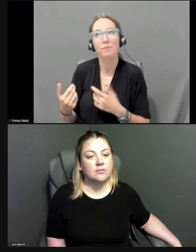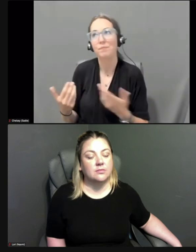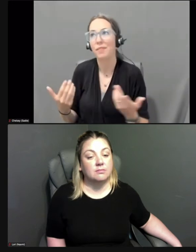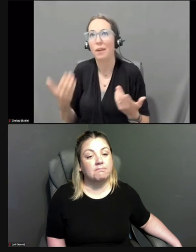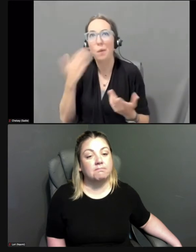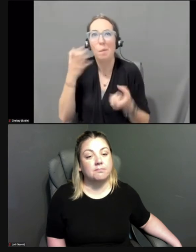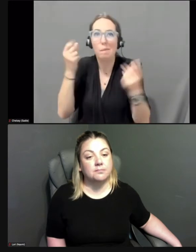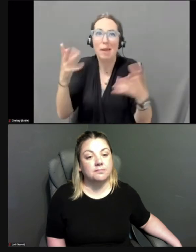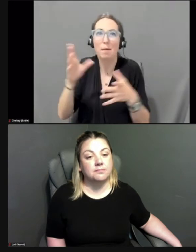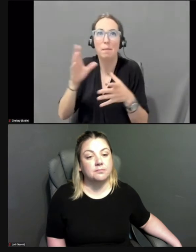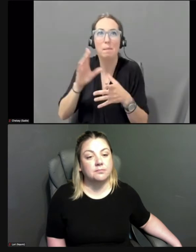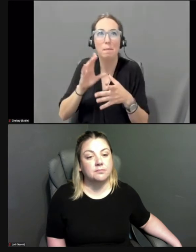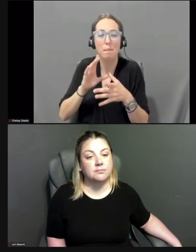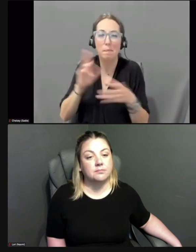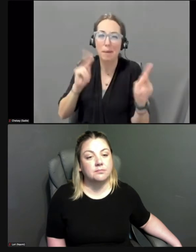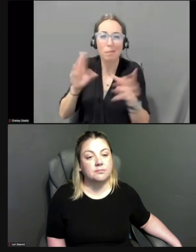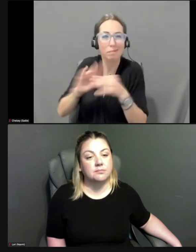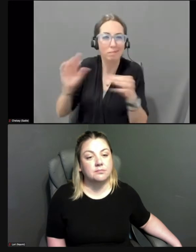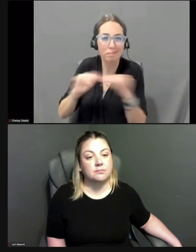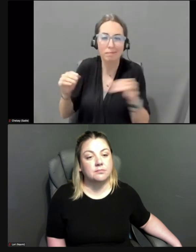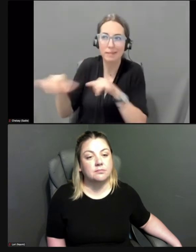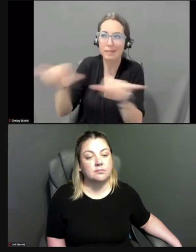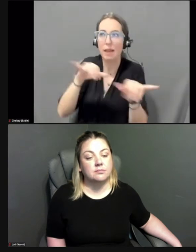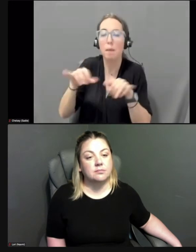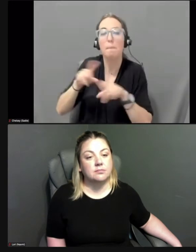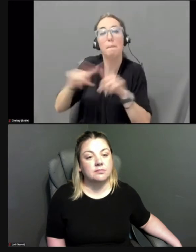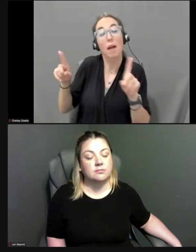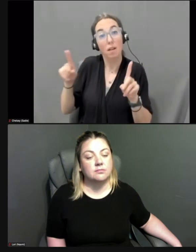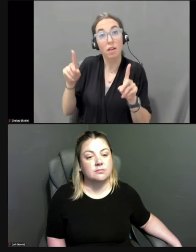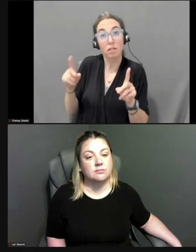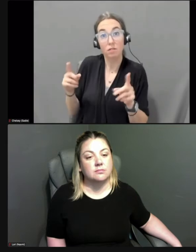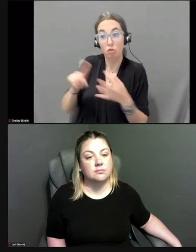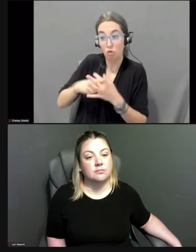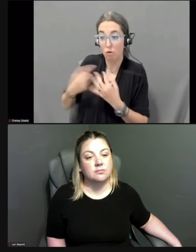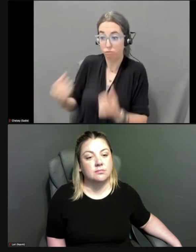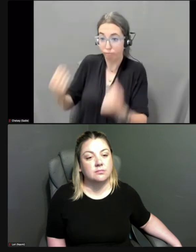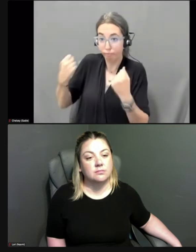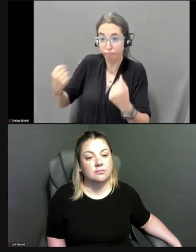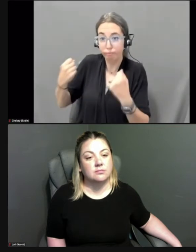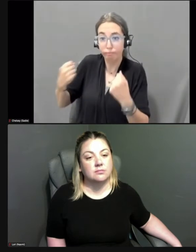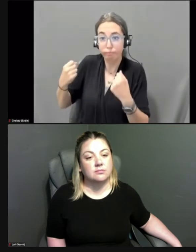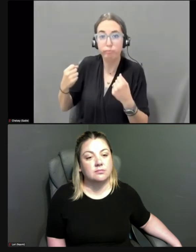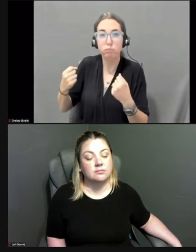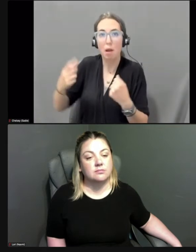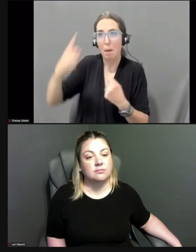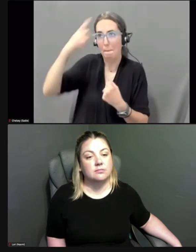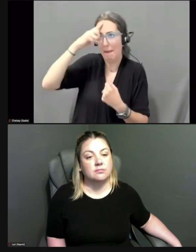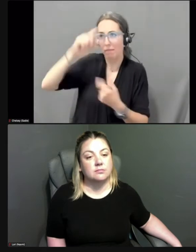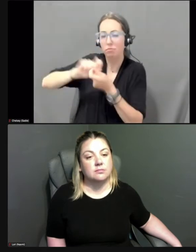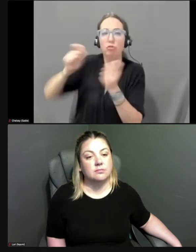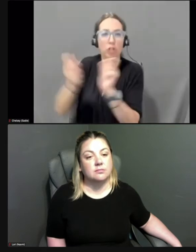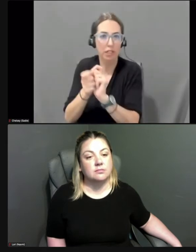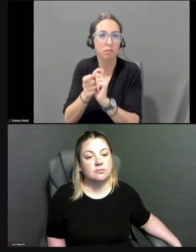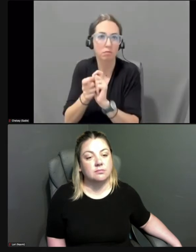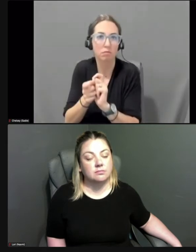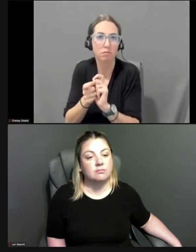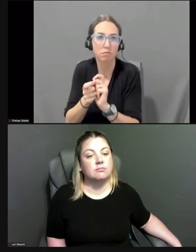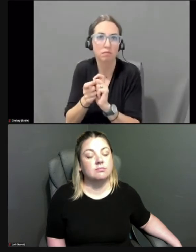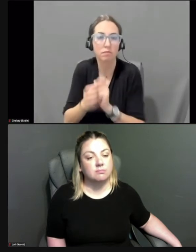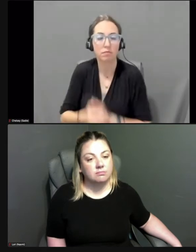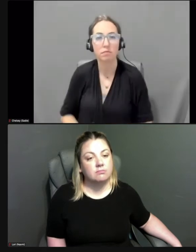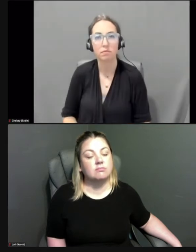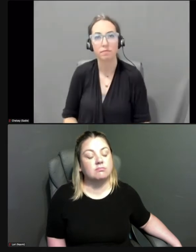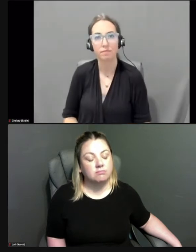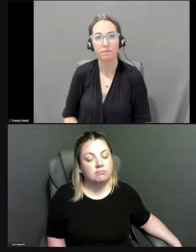me, and like shifting behaviors and beliefs around like eating and exercise. Yeah,